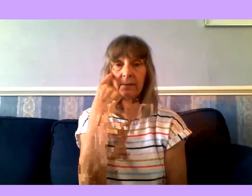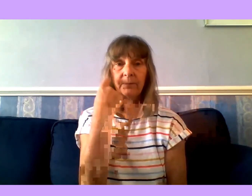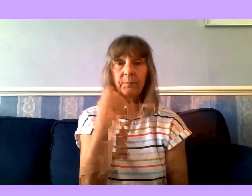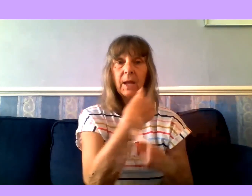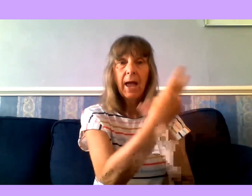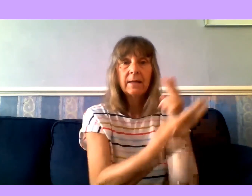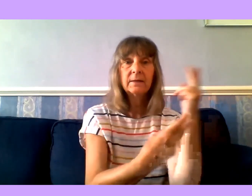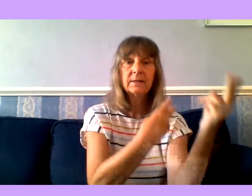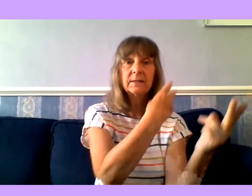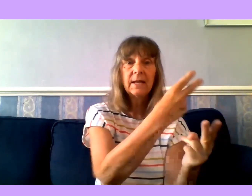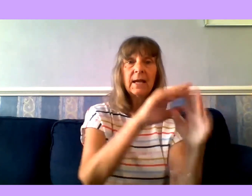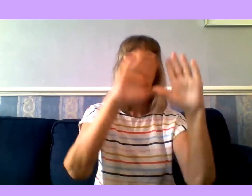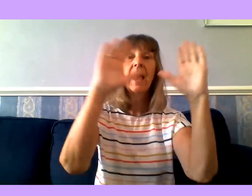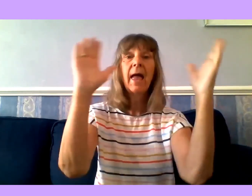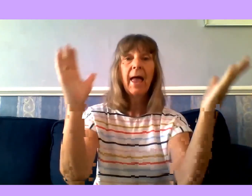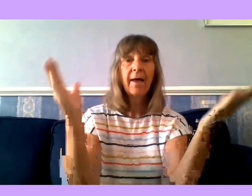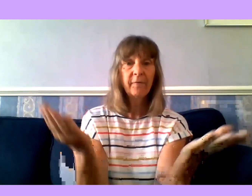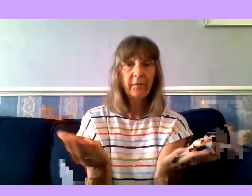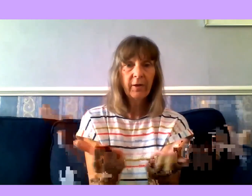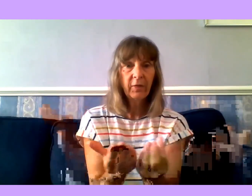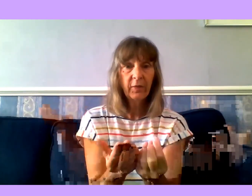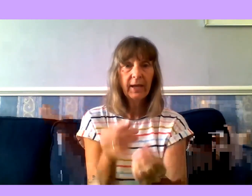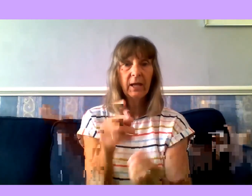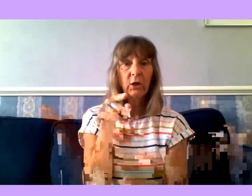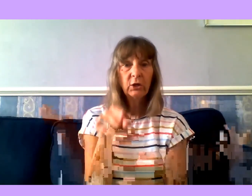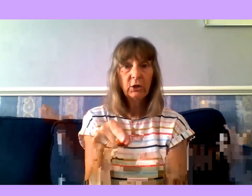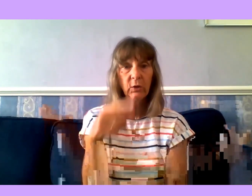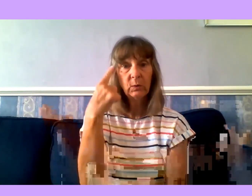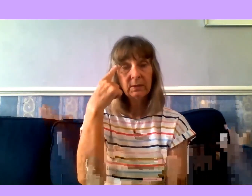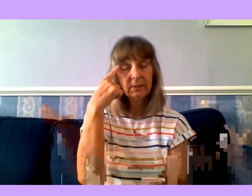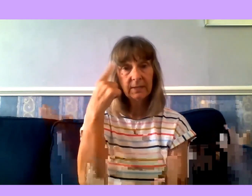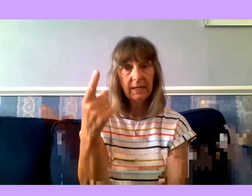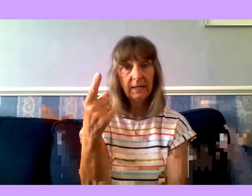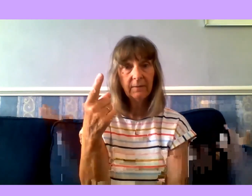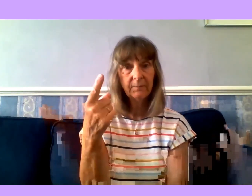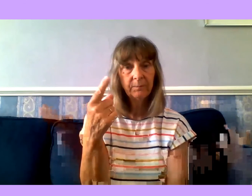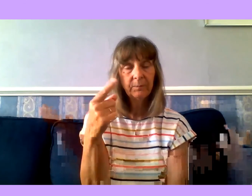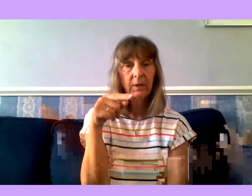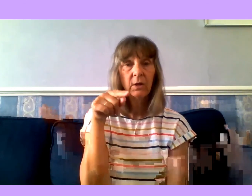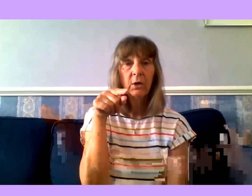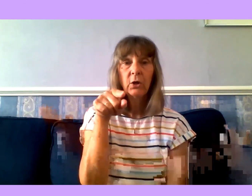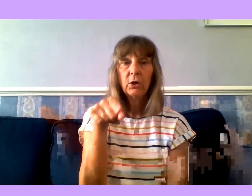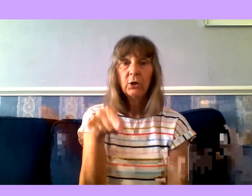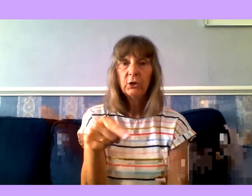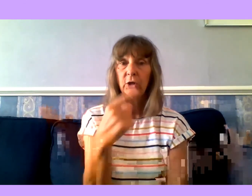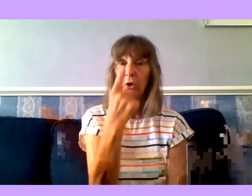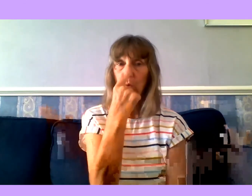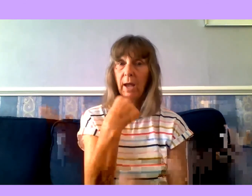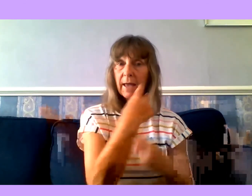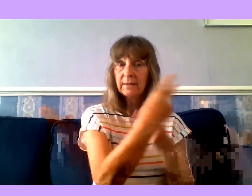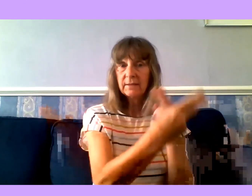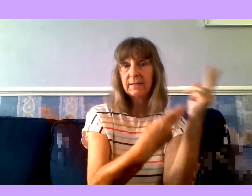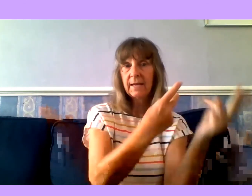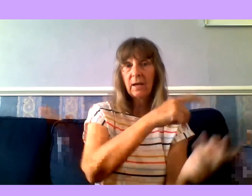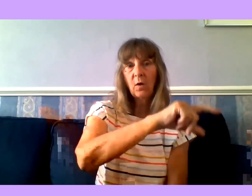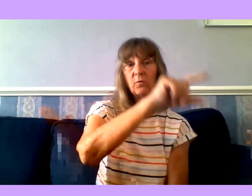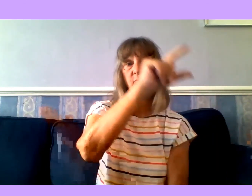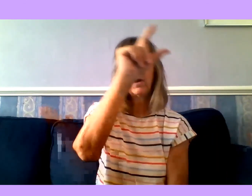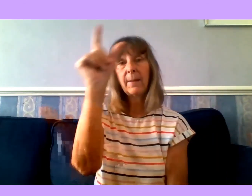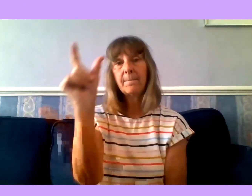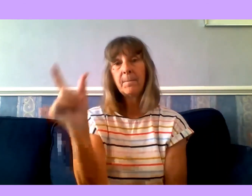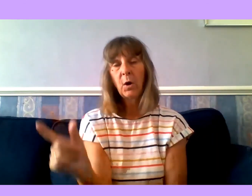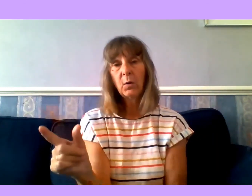eyes and sing everything you see. You can sing